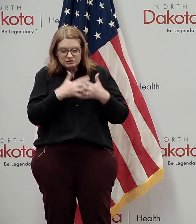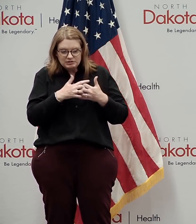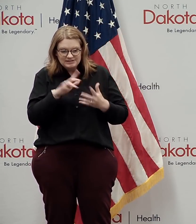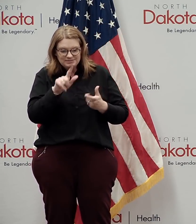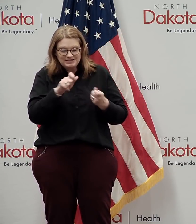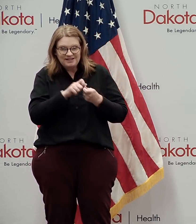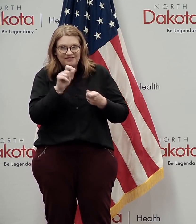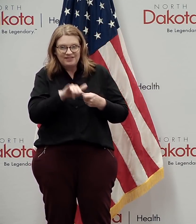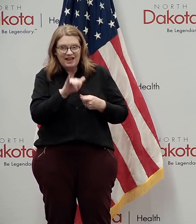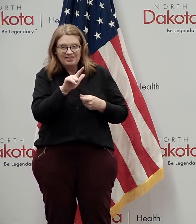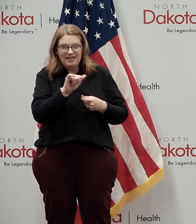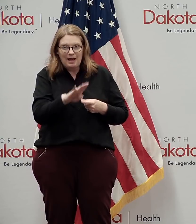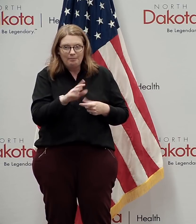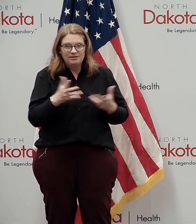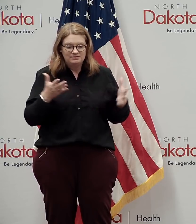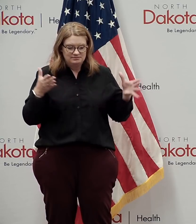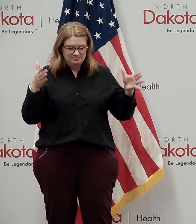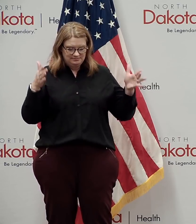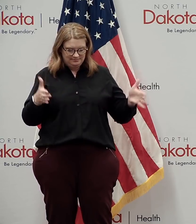got